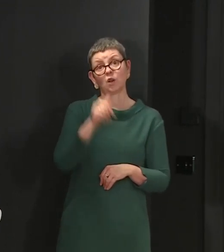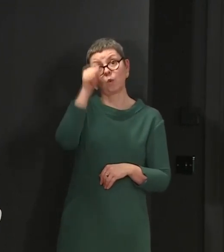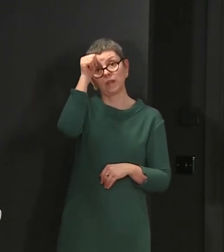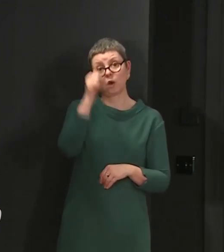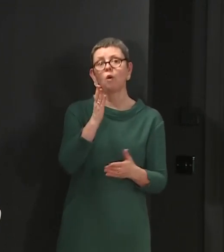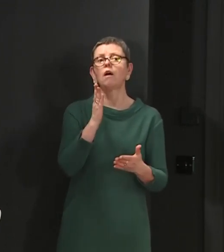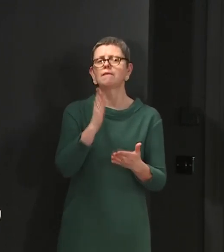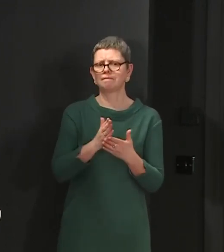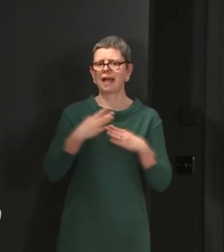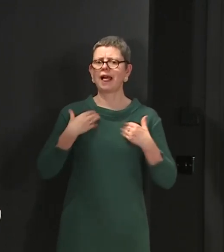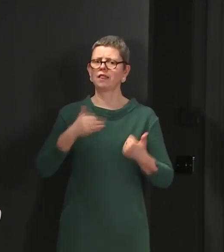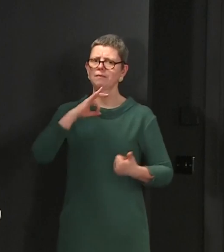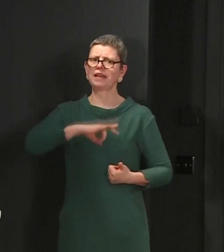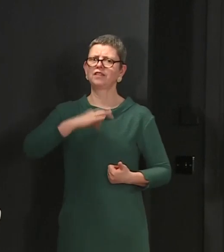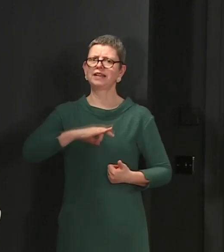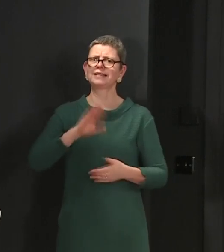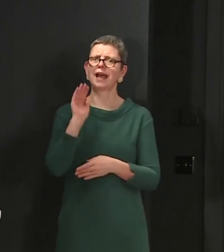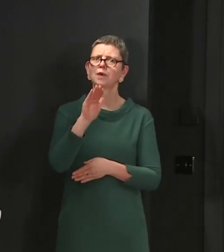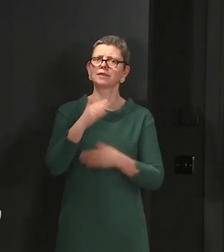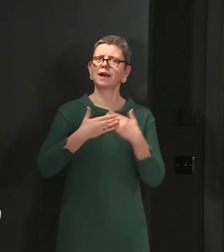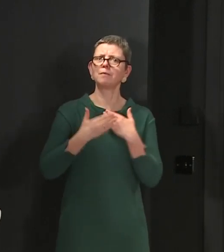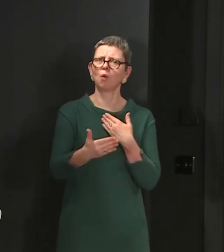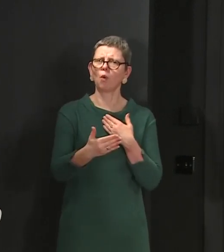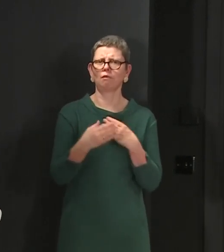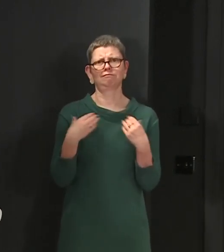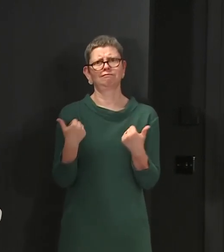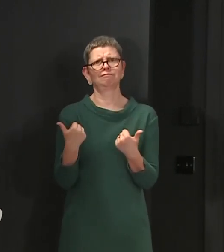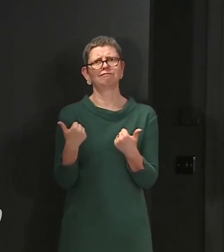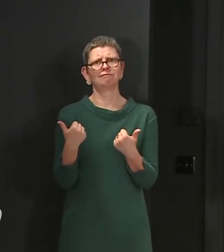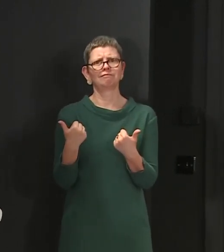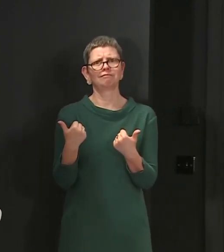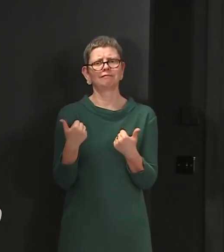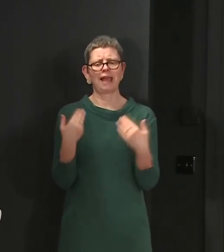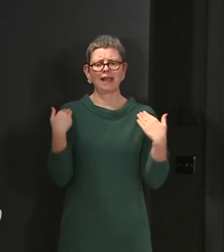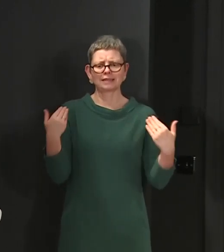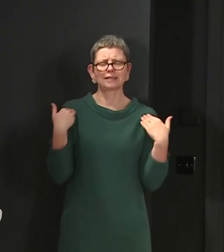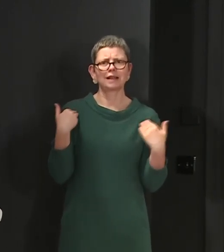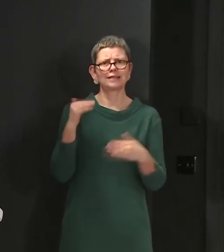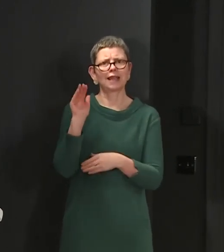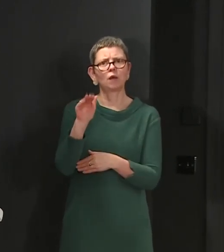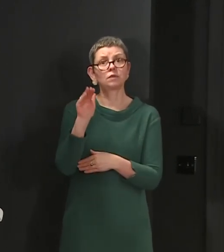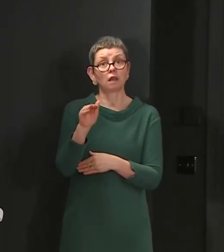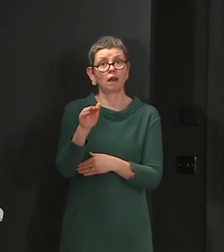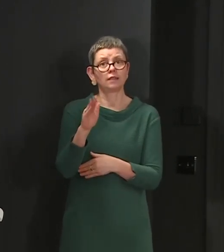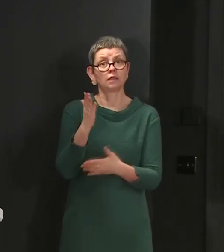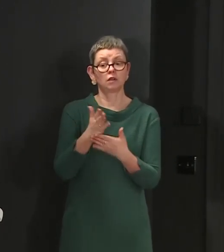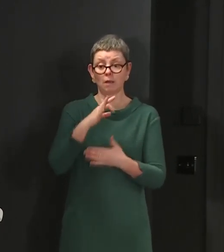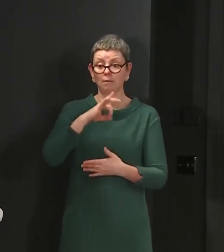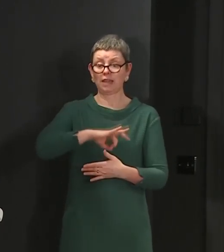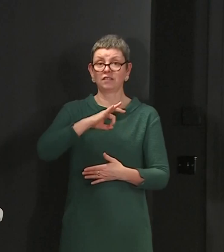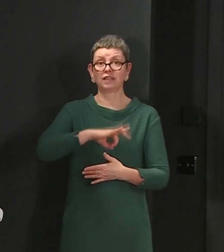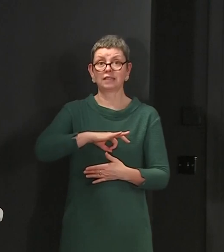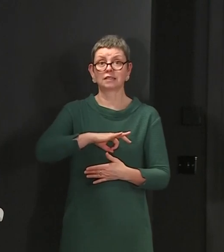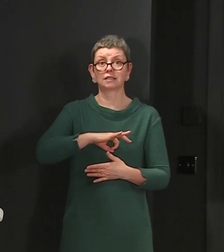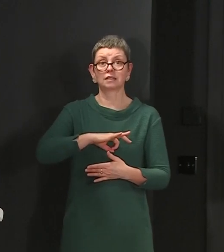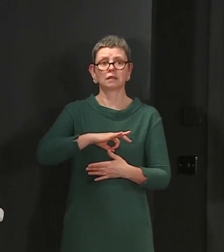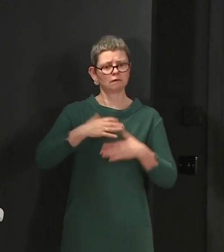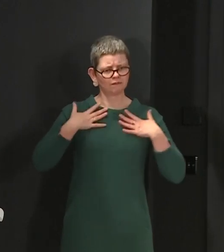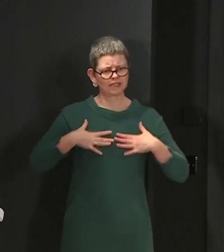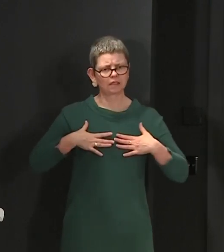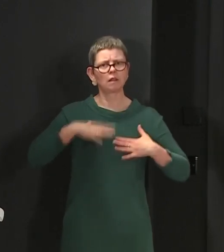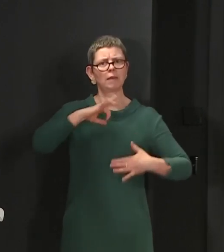real health benefits to being outside more often. We know that actually exercising outside is something which is beneficial not only in a